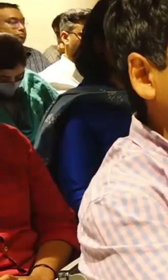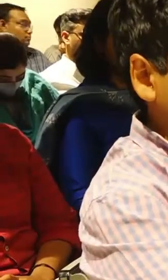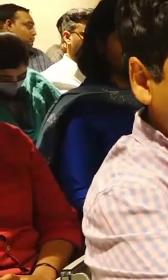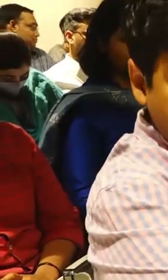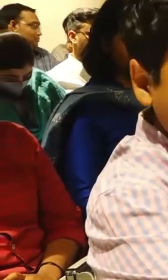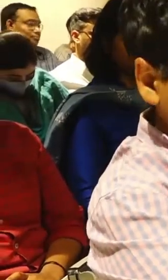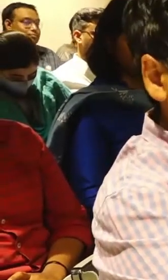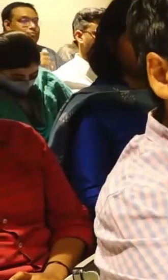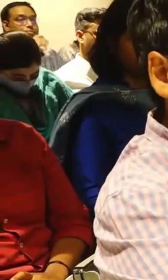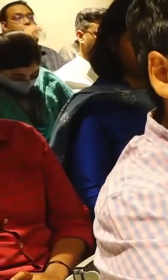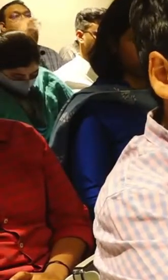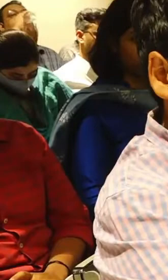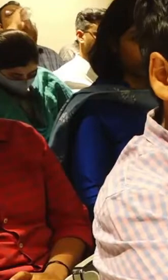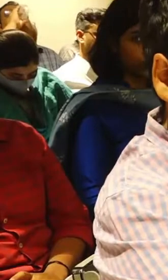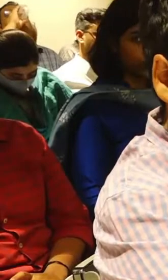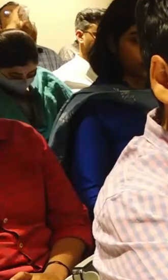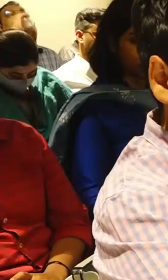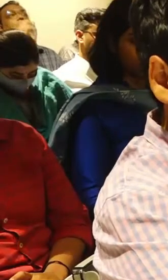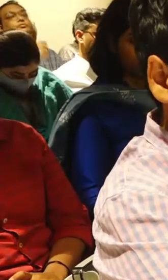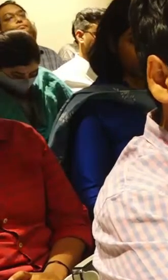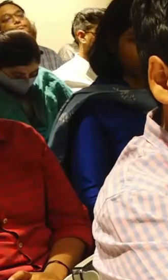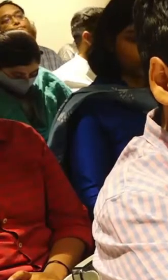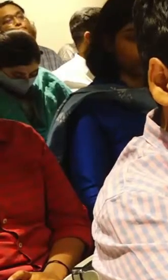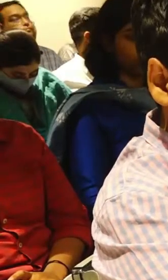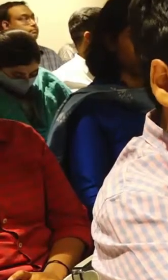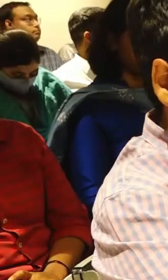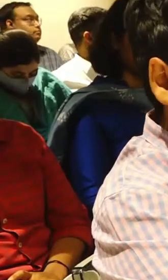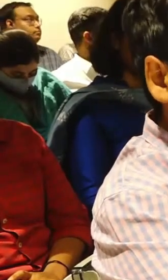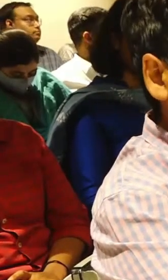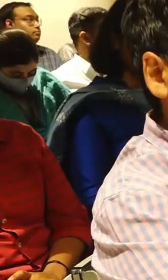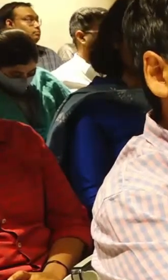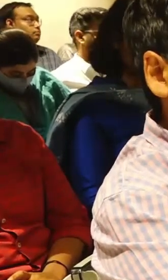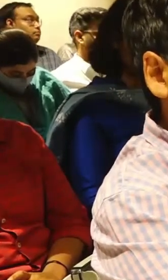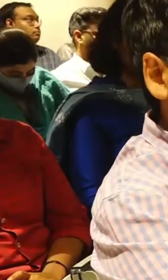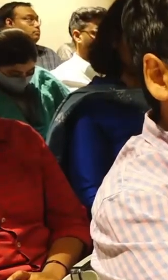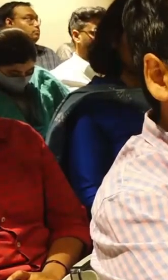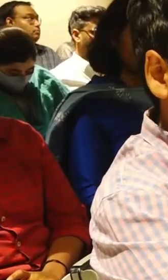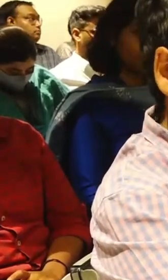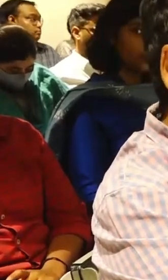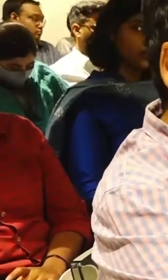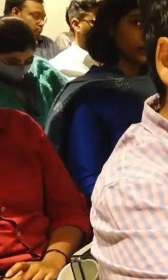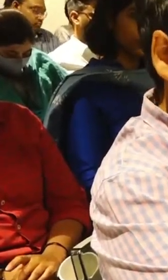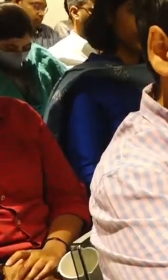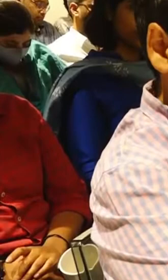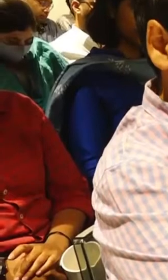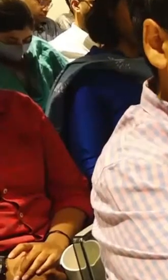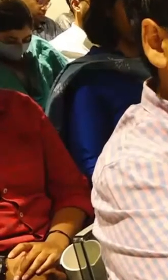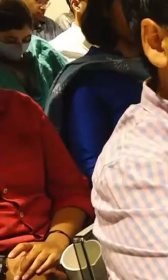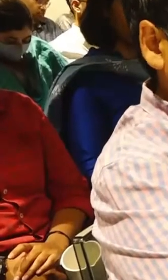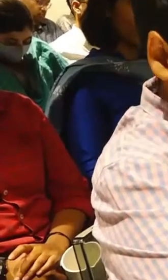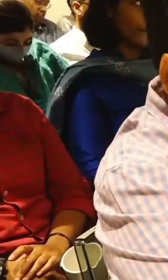so much in relation to procedure established by law vis-a-vis due process, but in relation to the other part, which